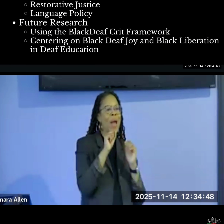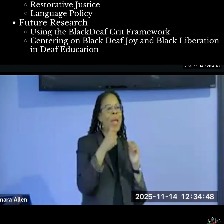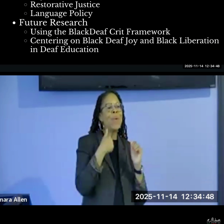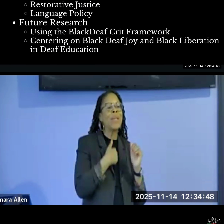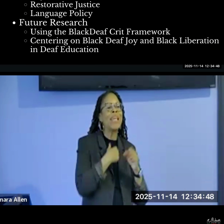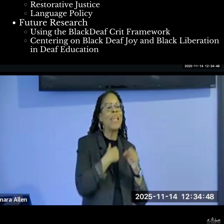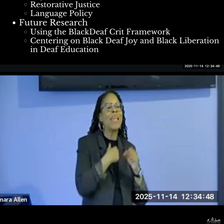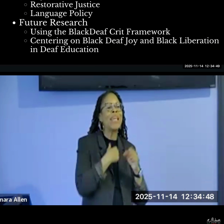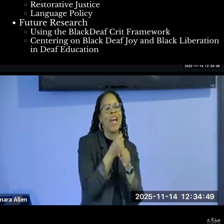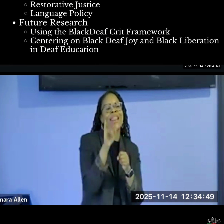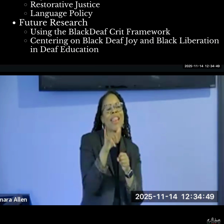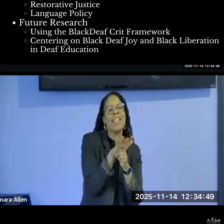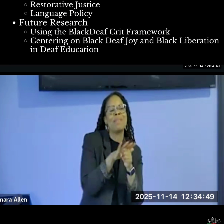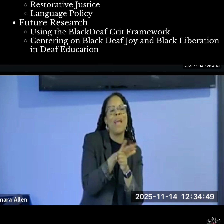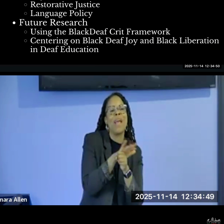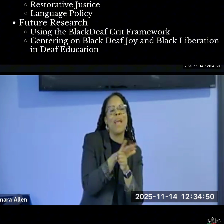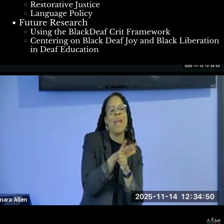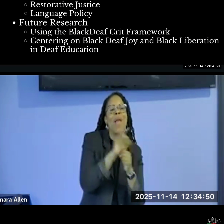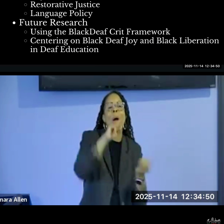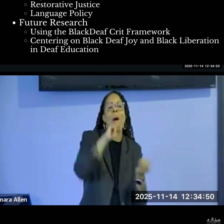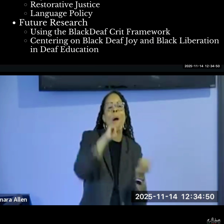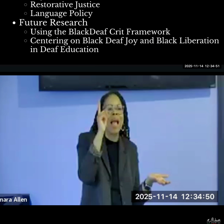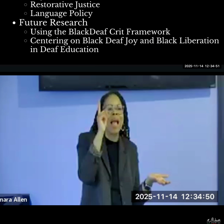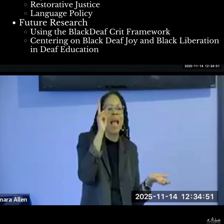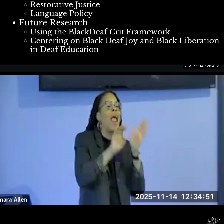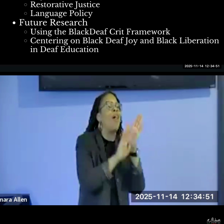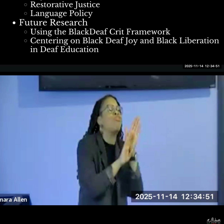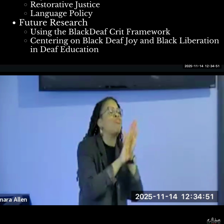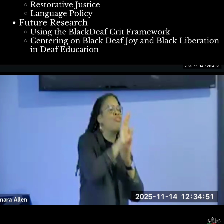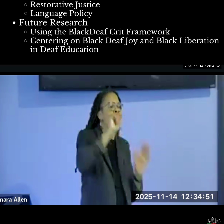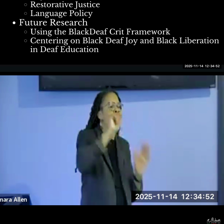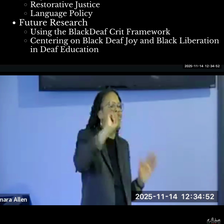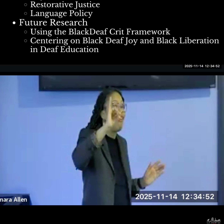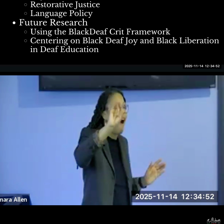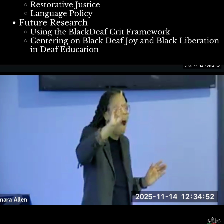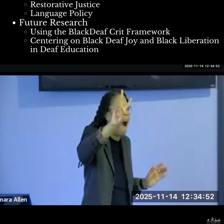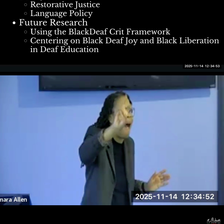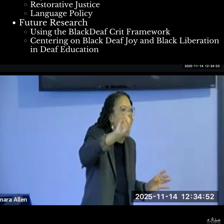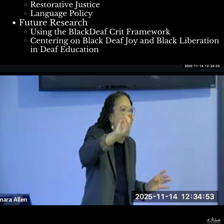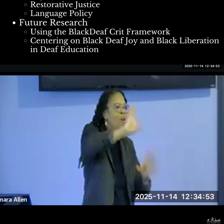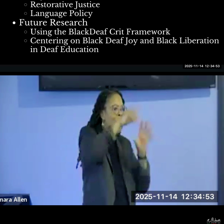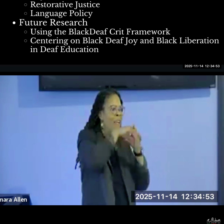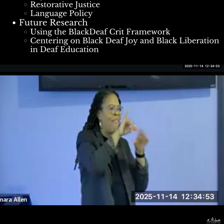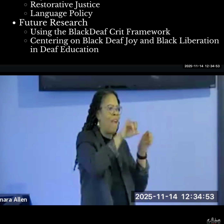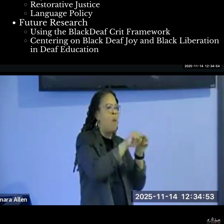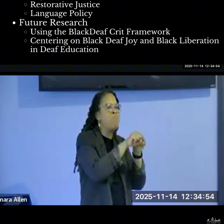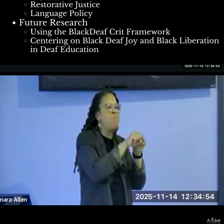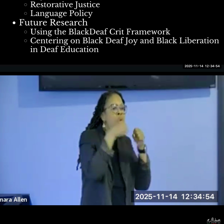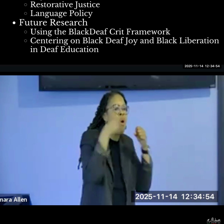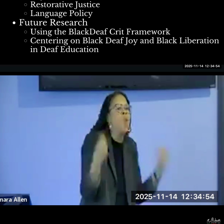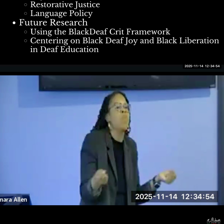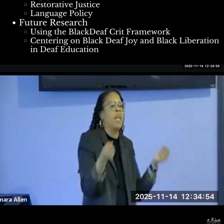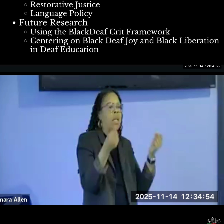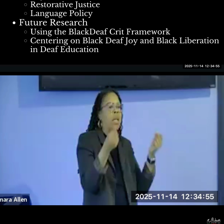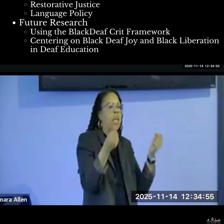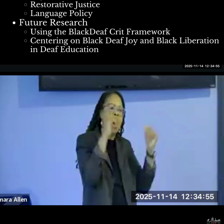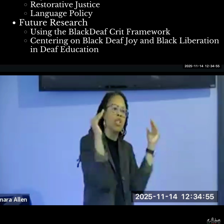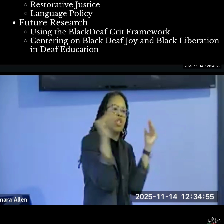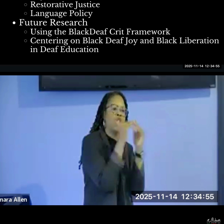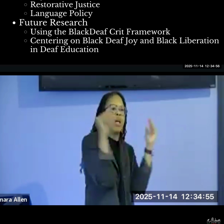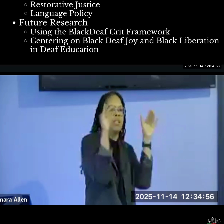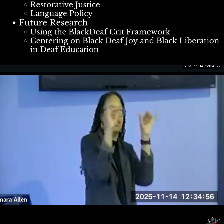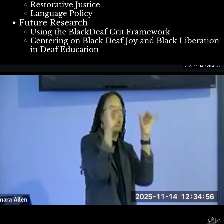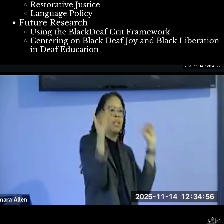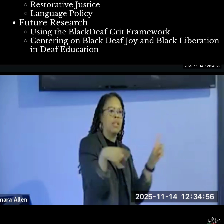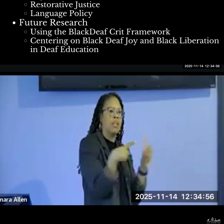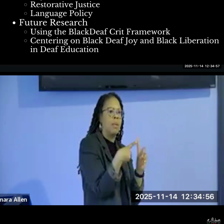their experiences are the same. And so what can we do? What can we do so that our Black children can thrive? How can